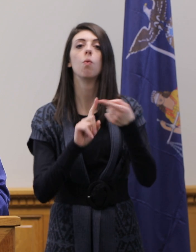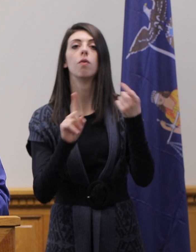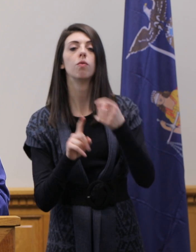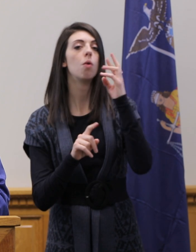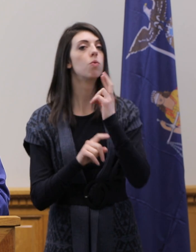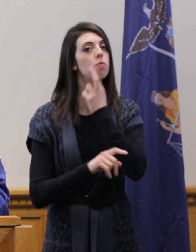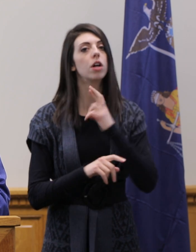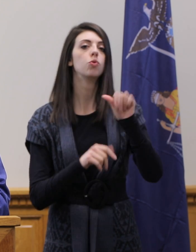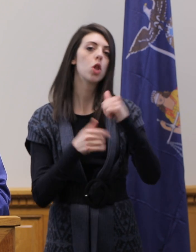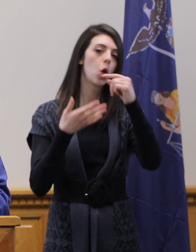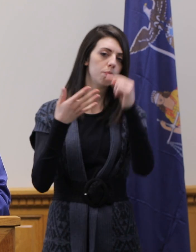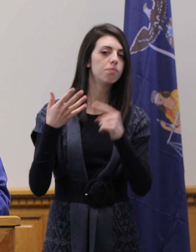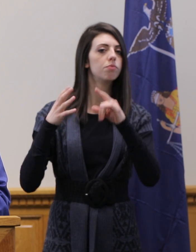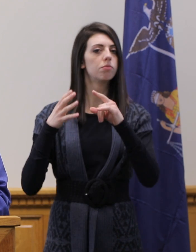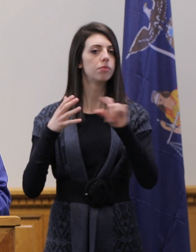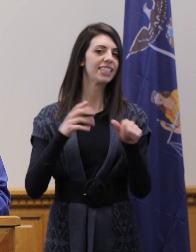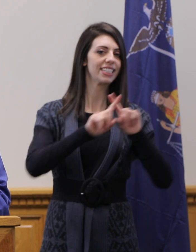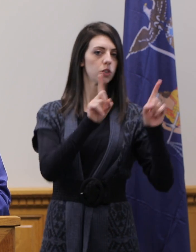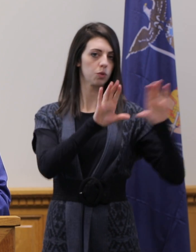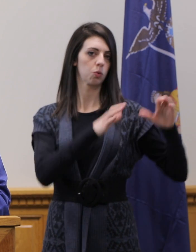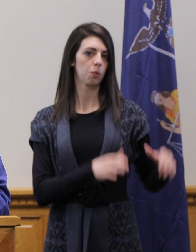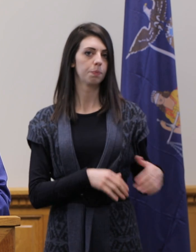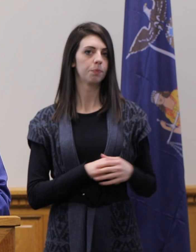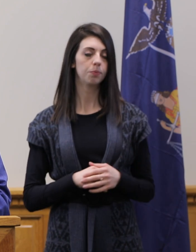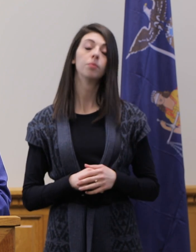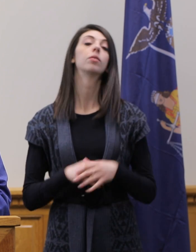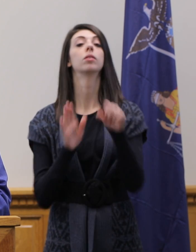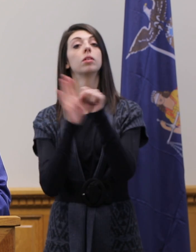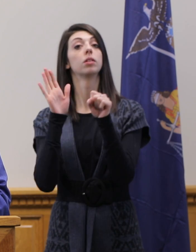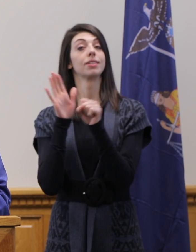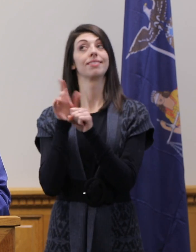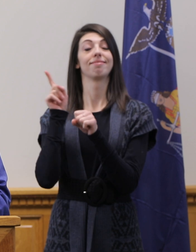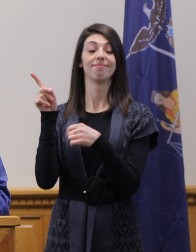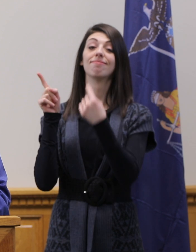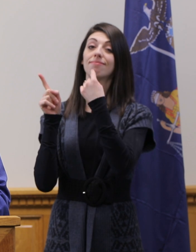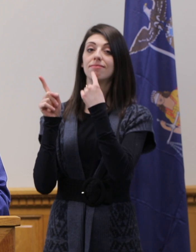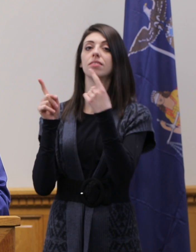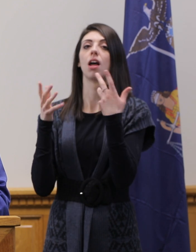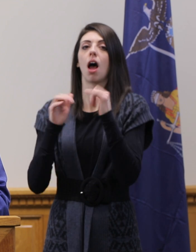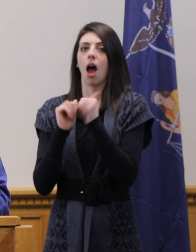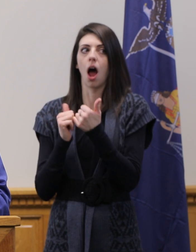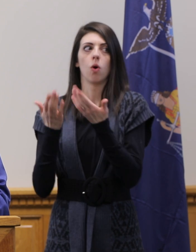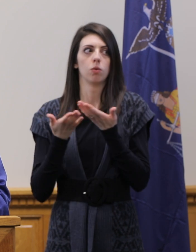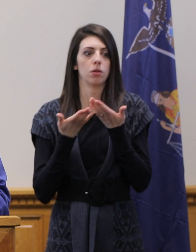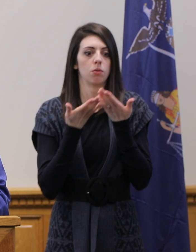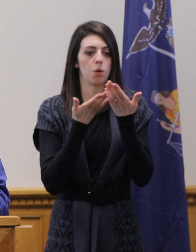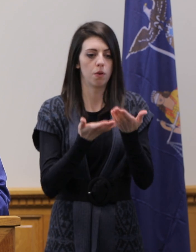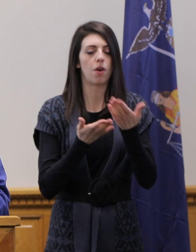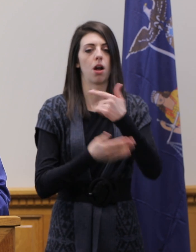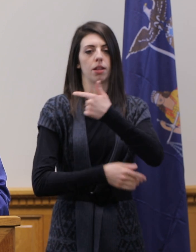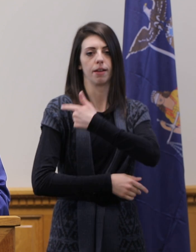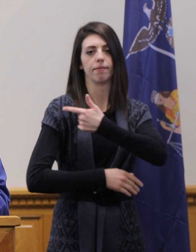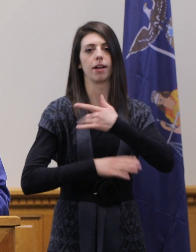eligible. As I mentioned last week, the state dictates how to deliver the COVID-19 vaccine and who is